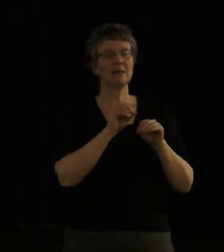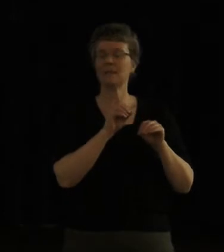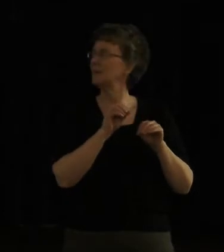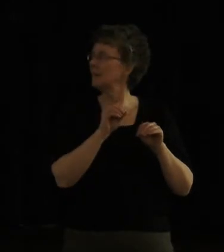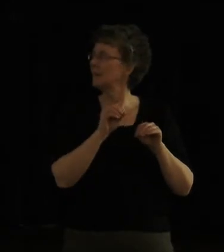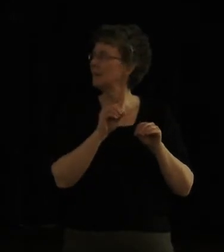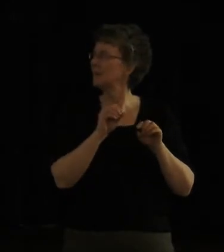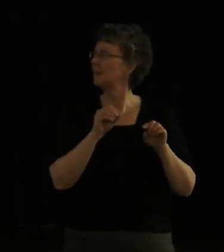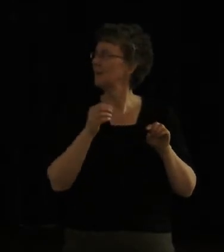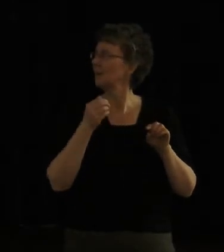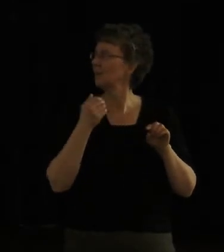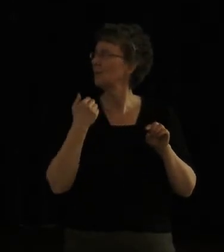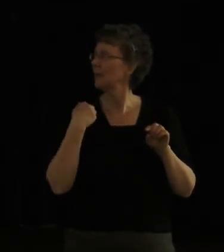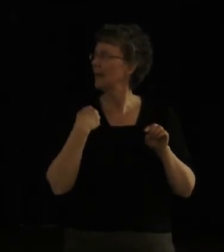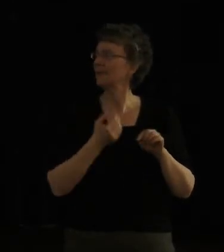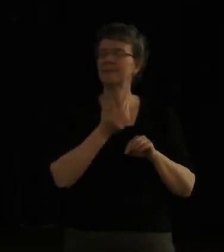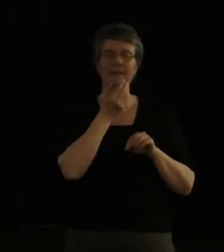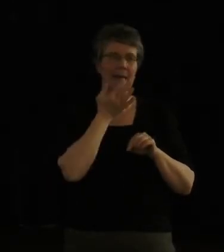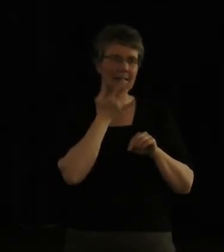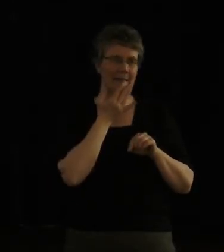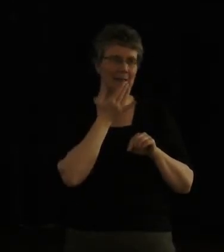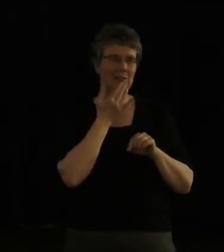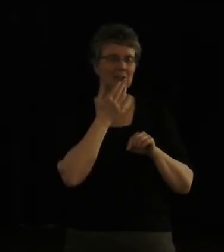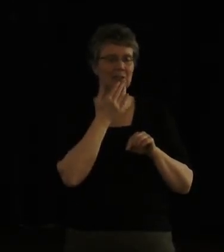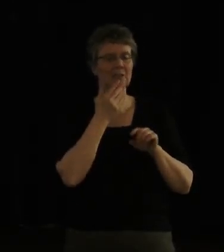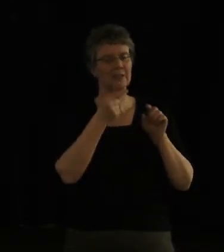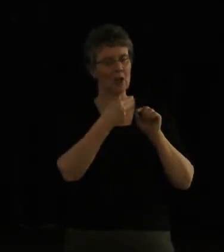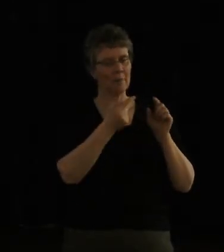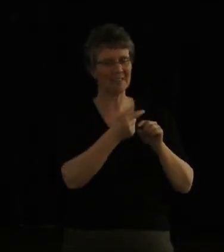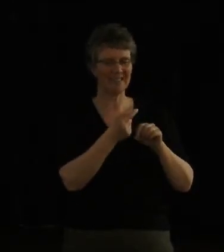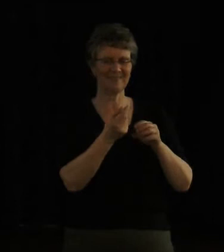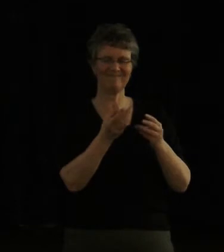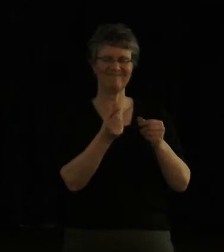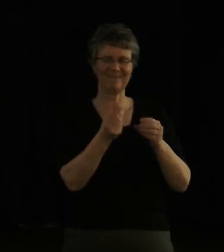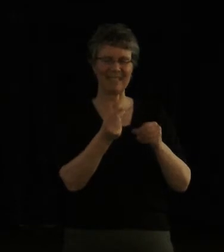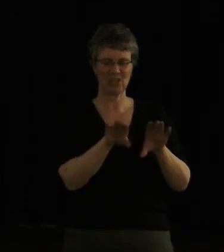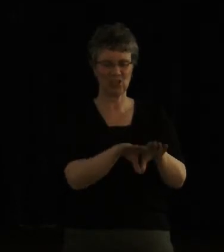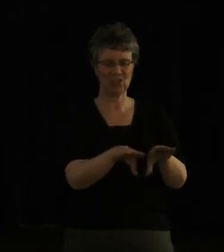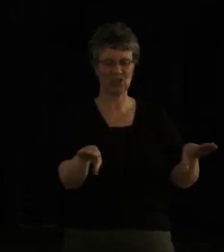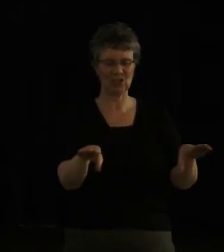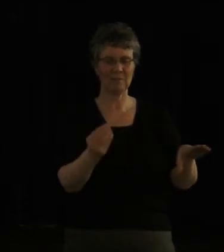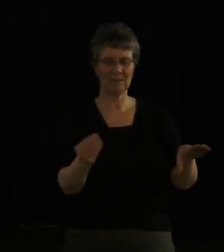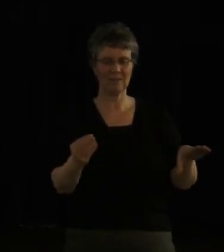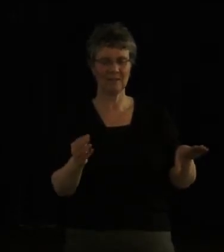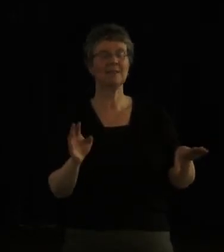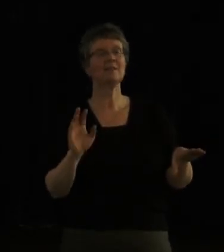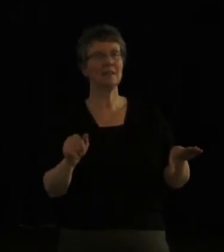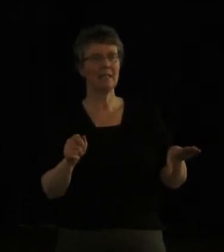so it's a color and texture contrasting material that allows somebody who is blind and uses a cane to